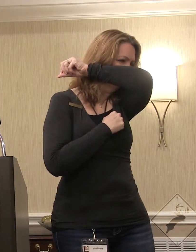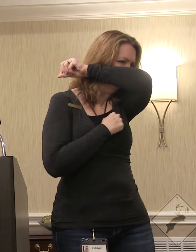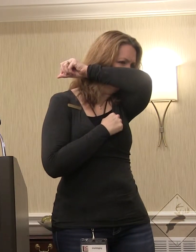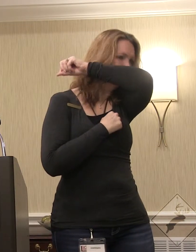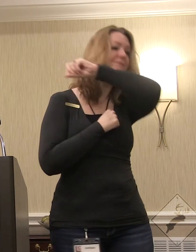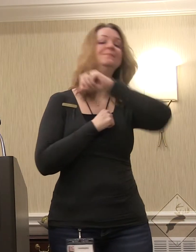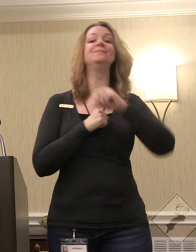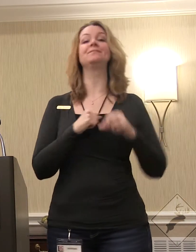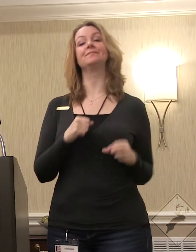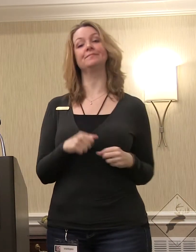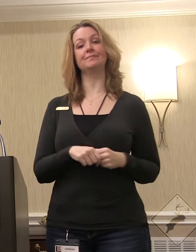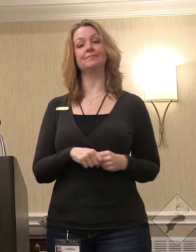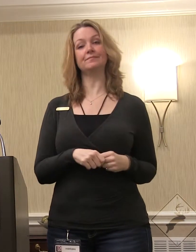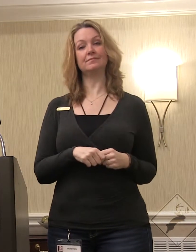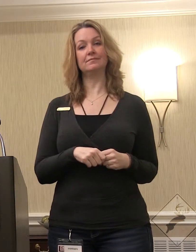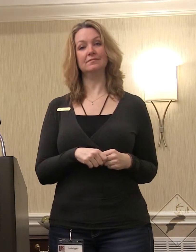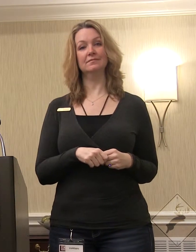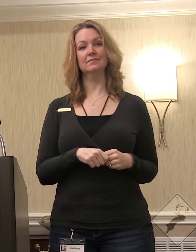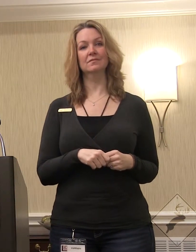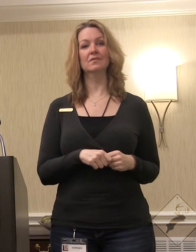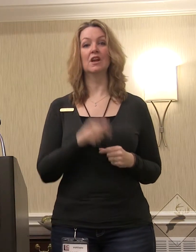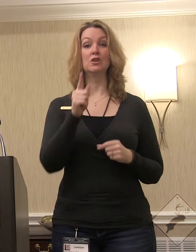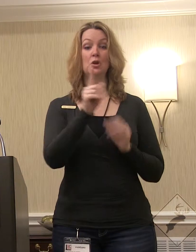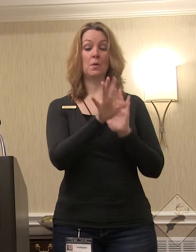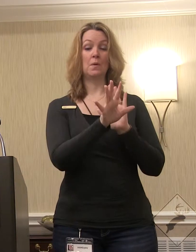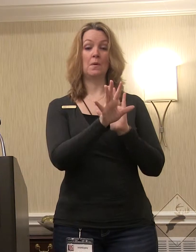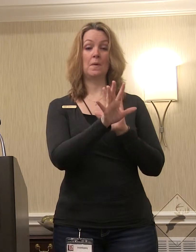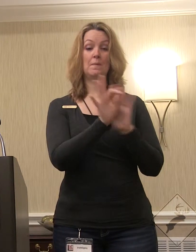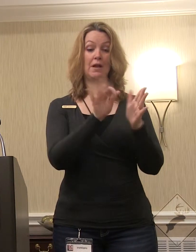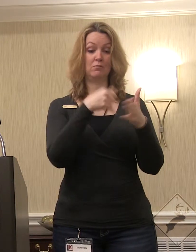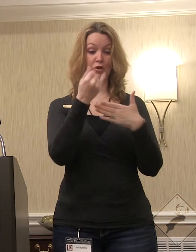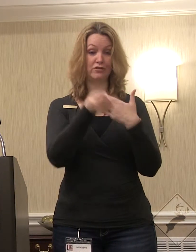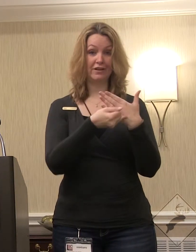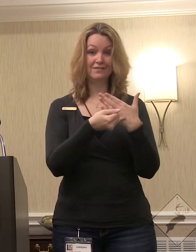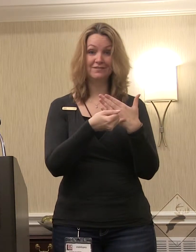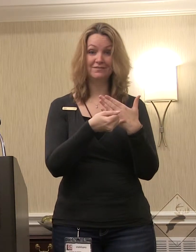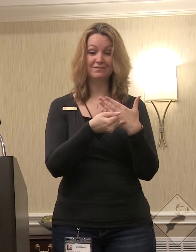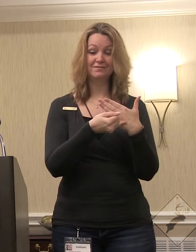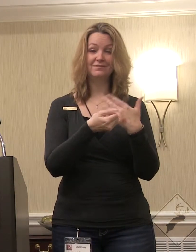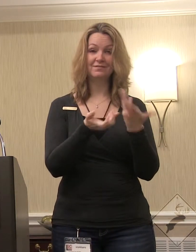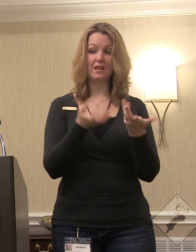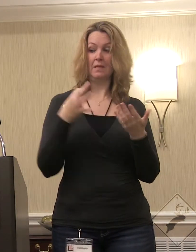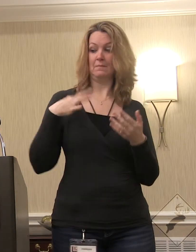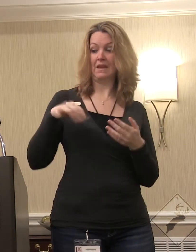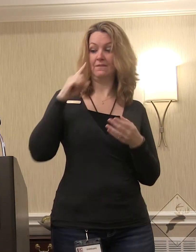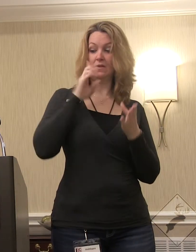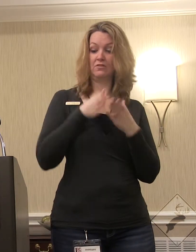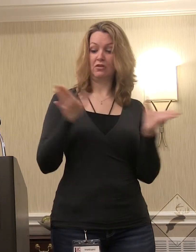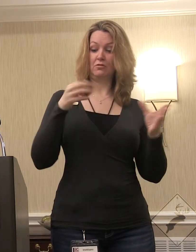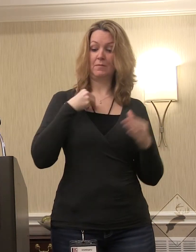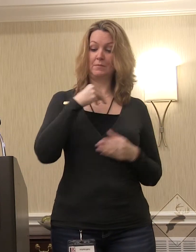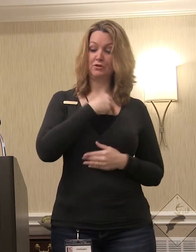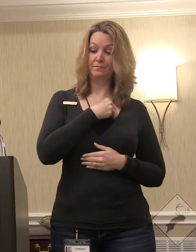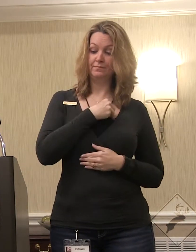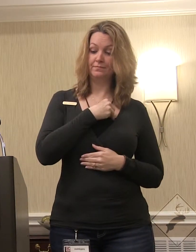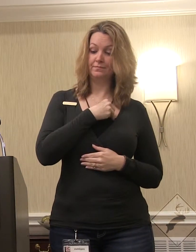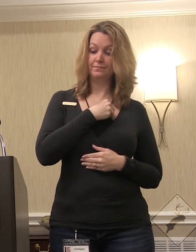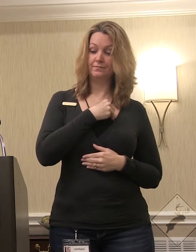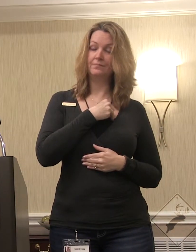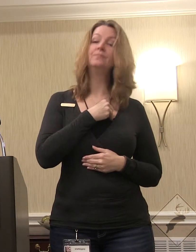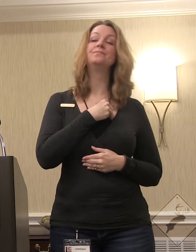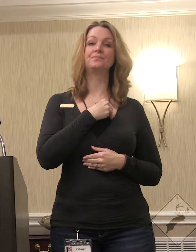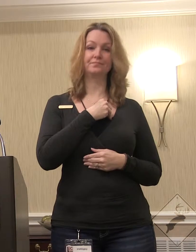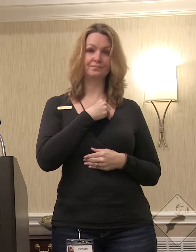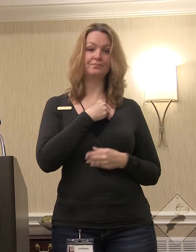in summary, you choose the project that benefits the general membership. You determine